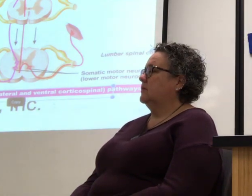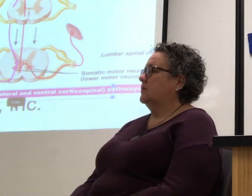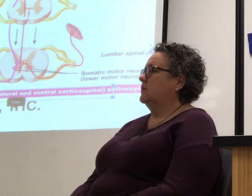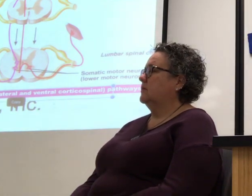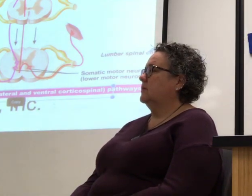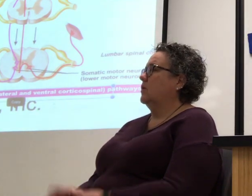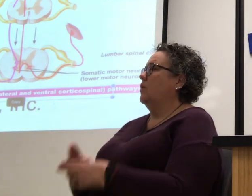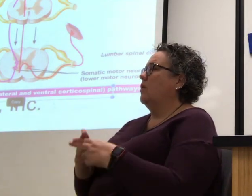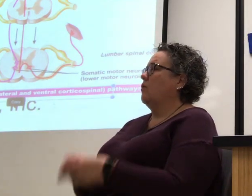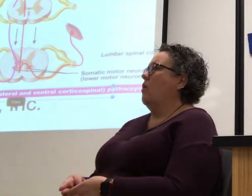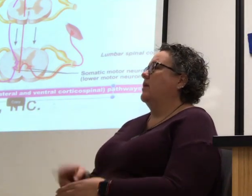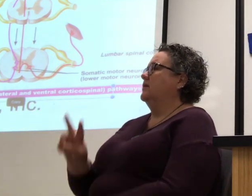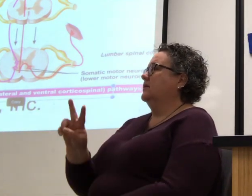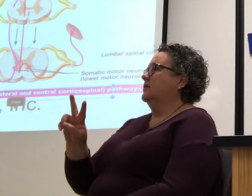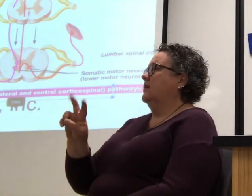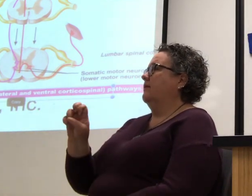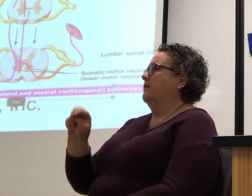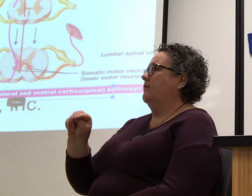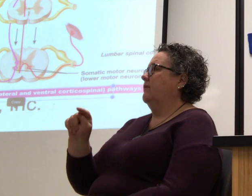Call this one ventral